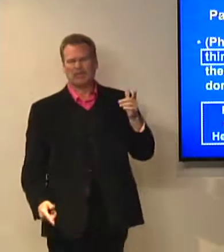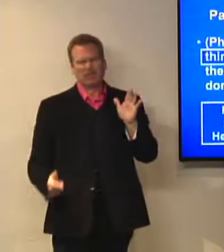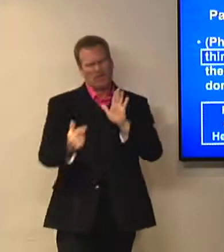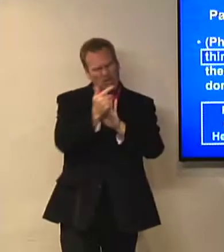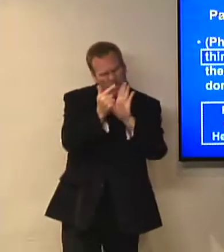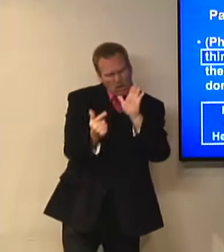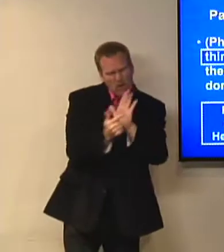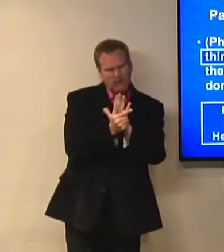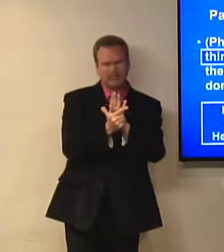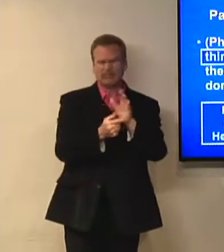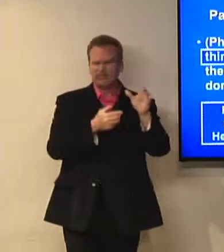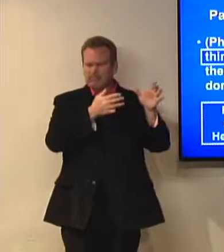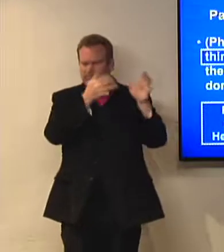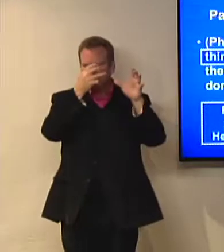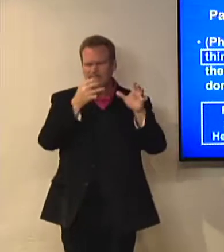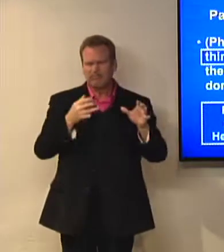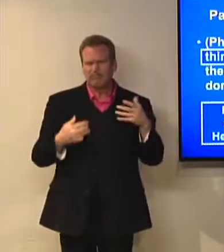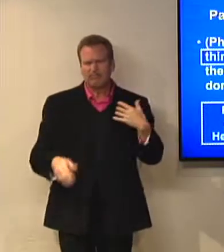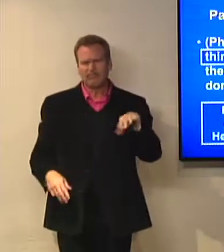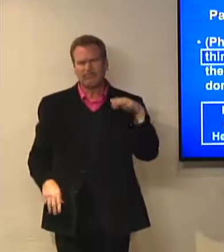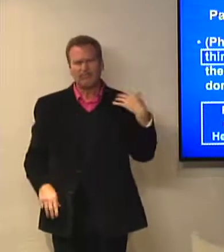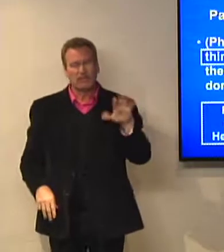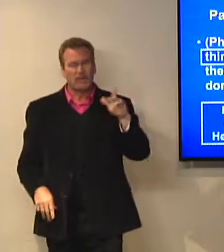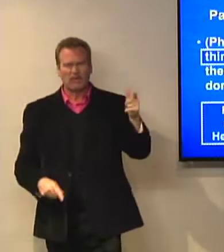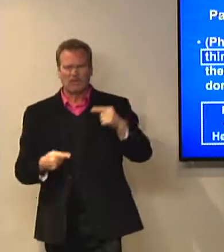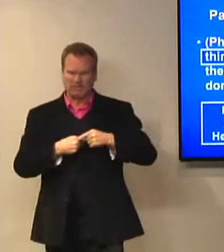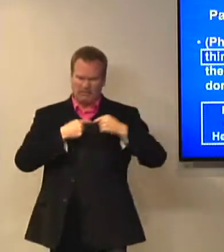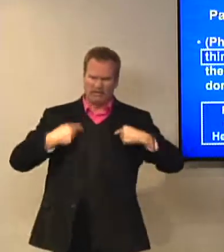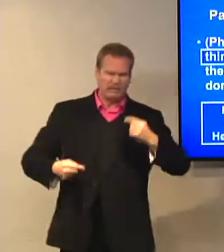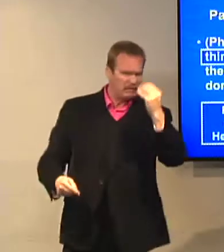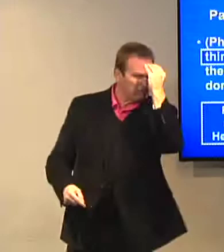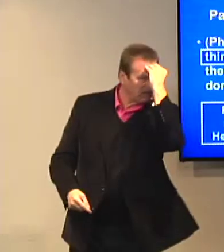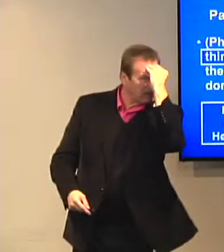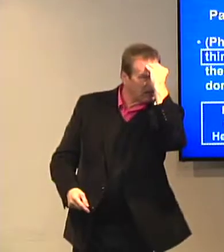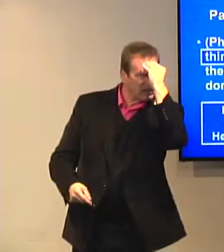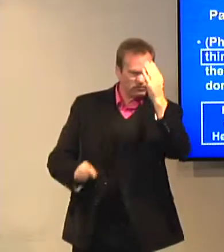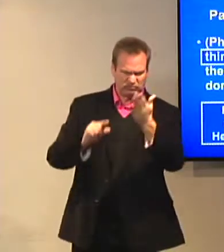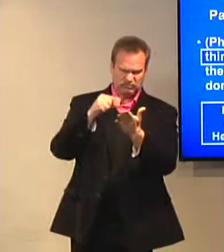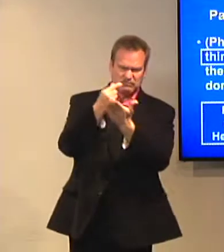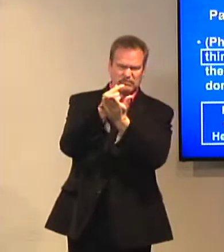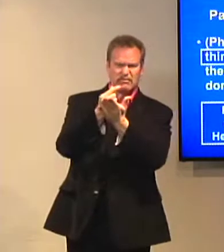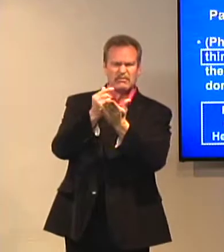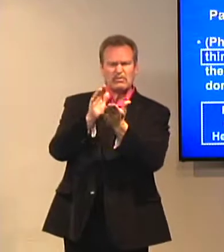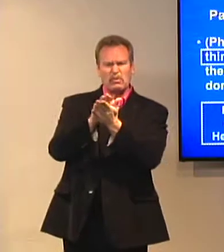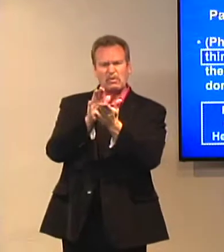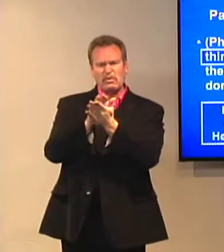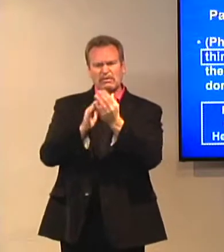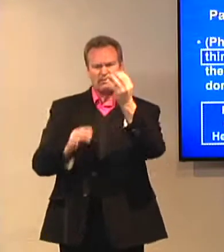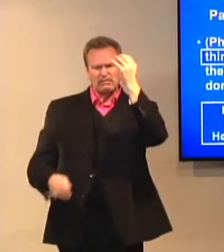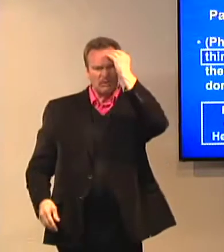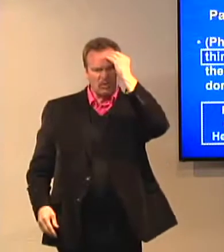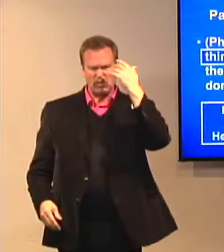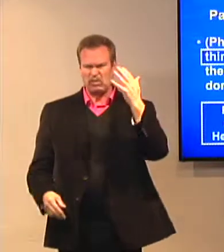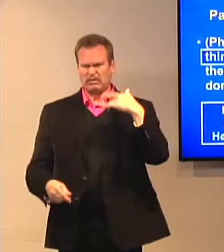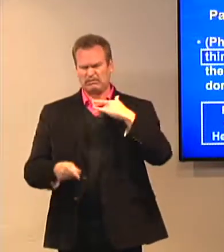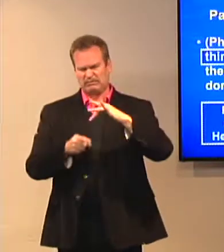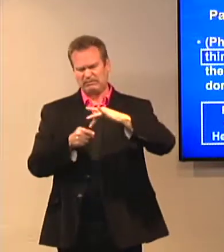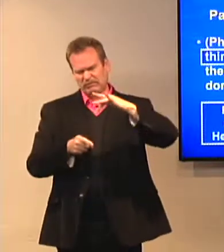of Hebrews, knew the law. He was a Pharisee, well-versed